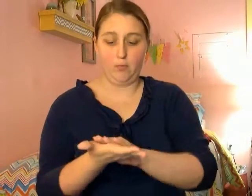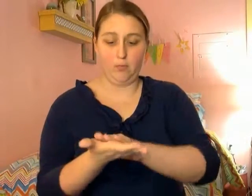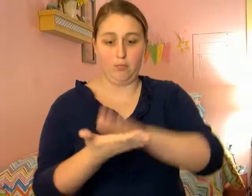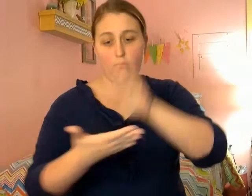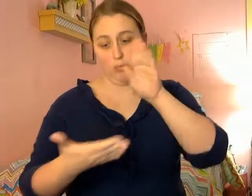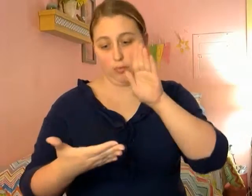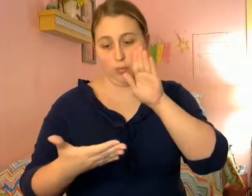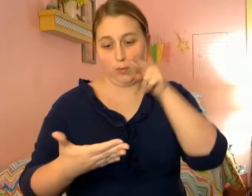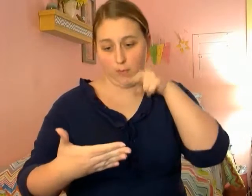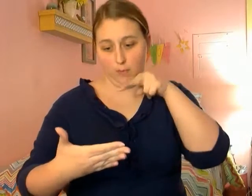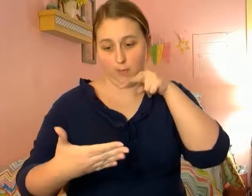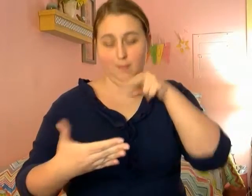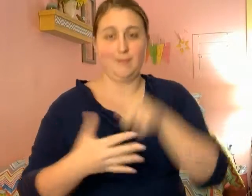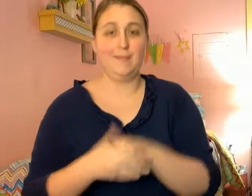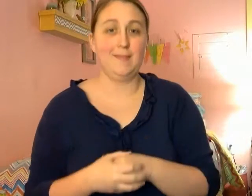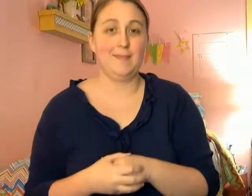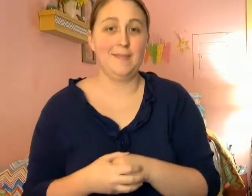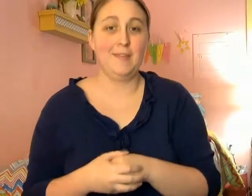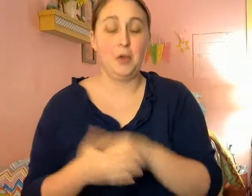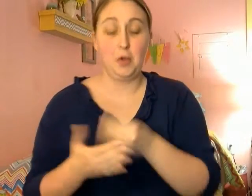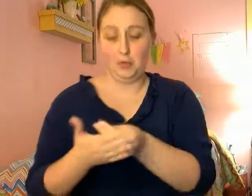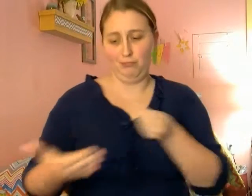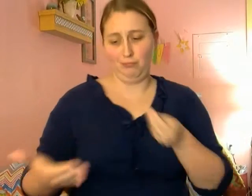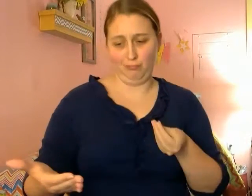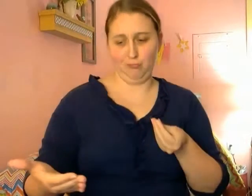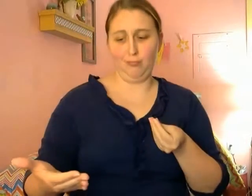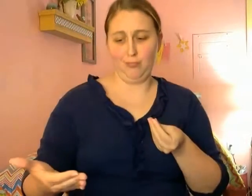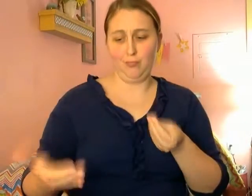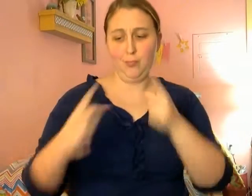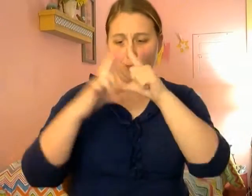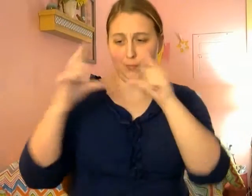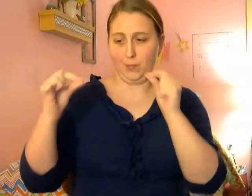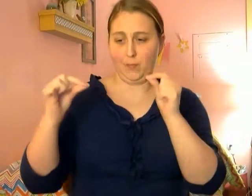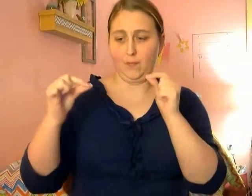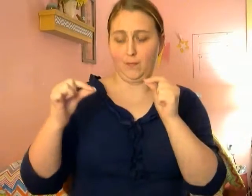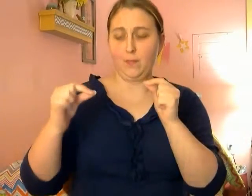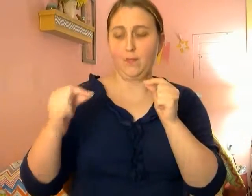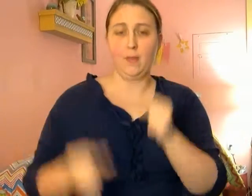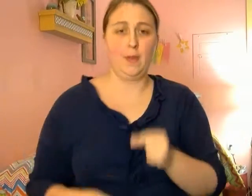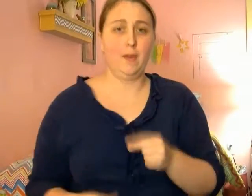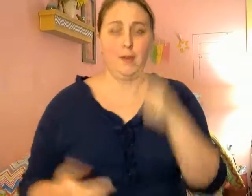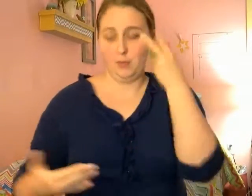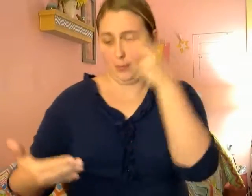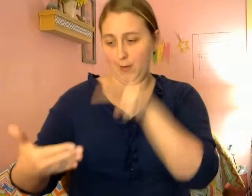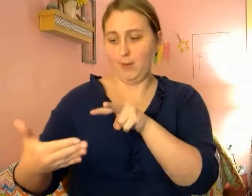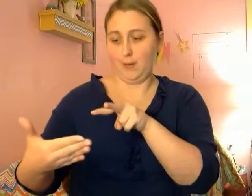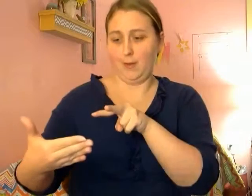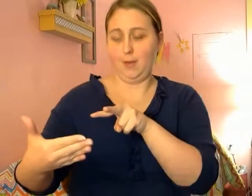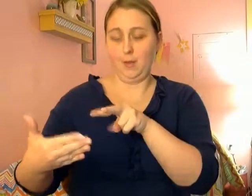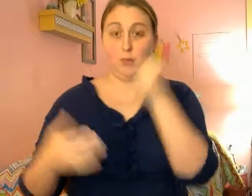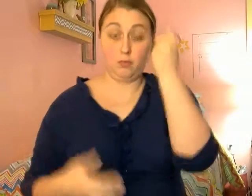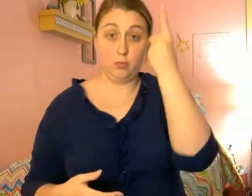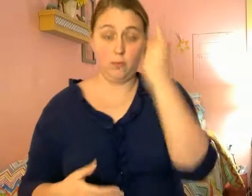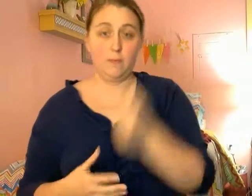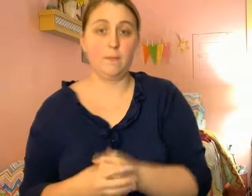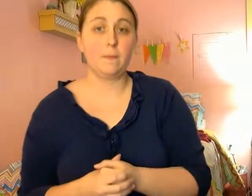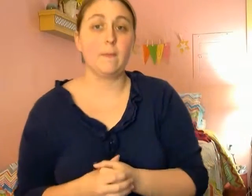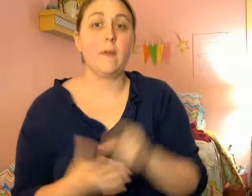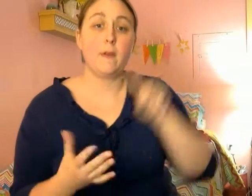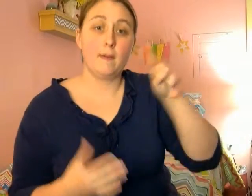as Rosie's done, you can take the card away so you can see your key too if you want. At first, I always do that because I want